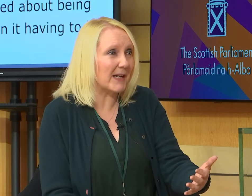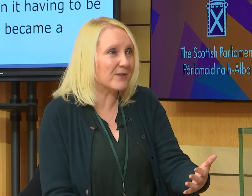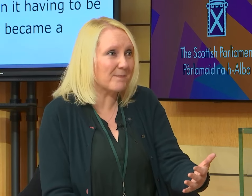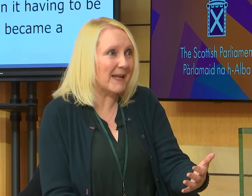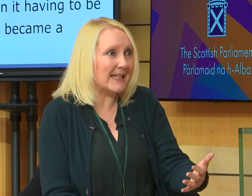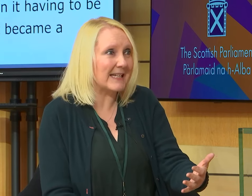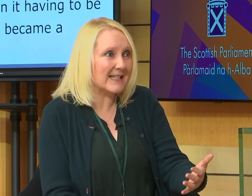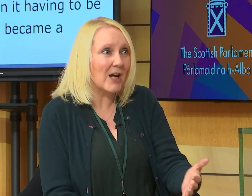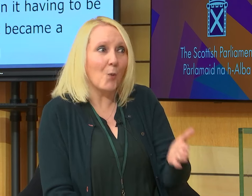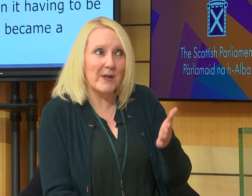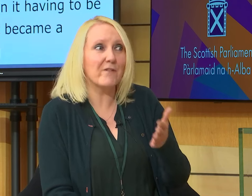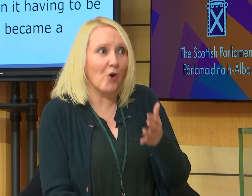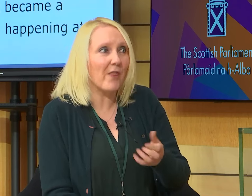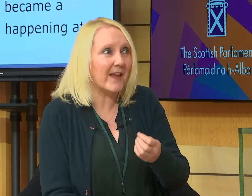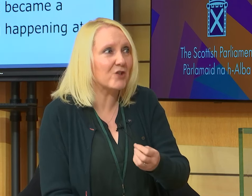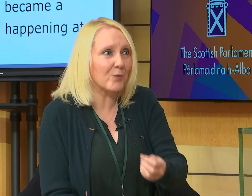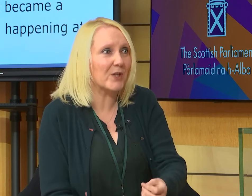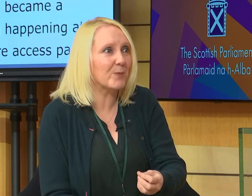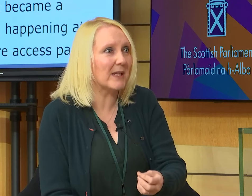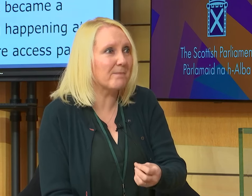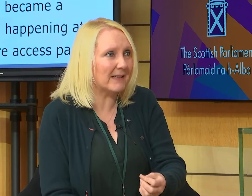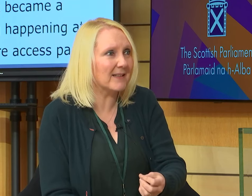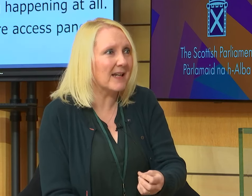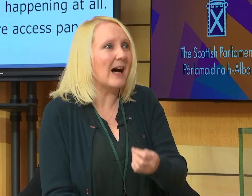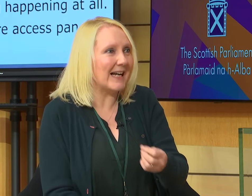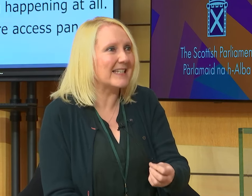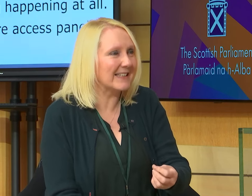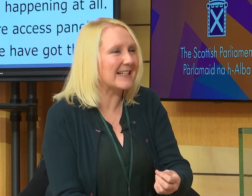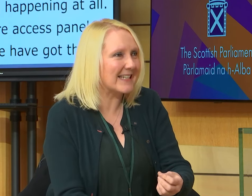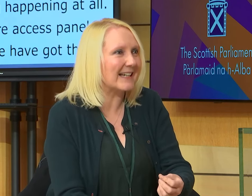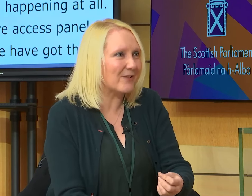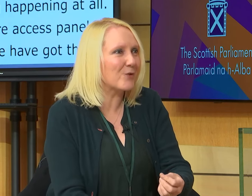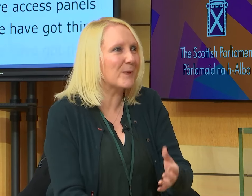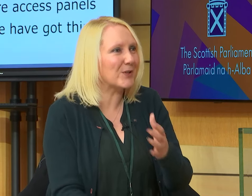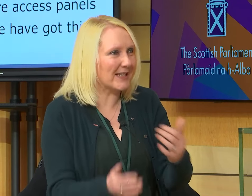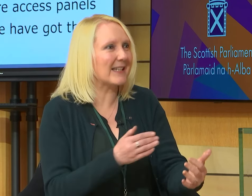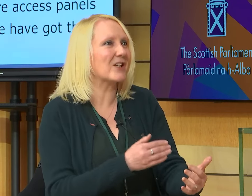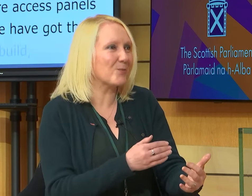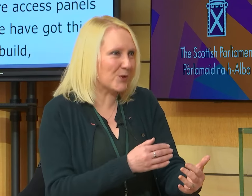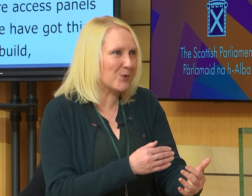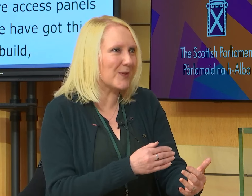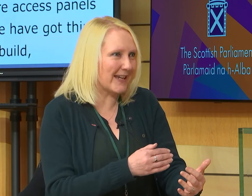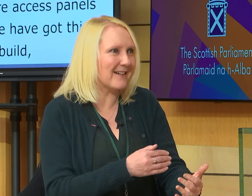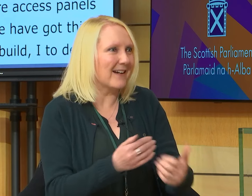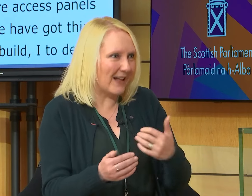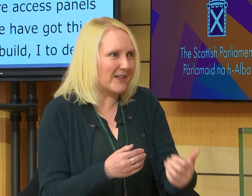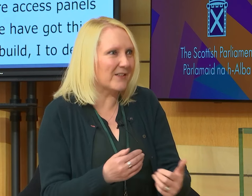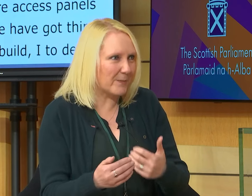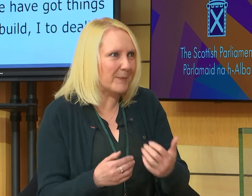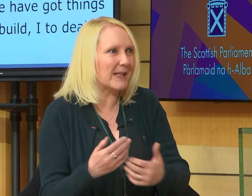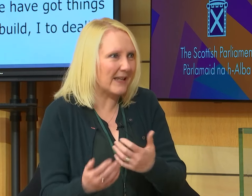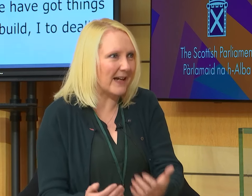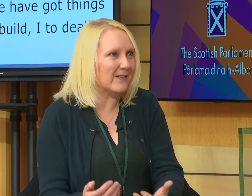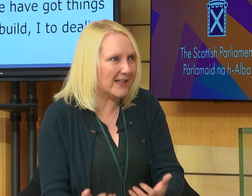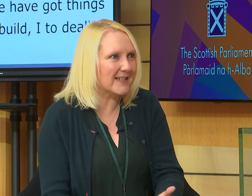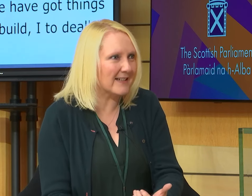access panels in many areas. We have got things on which we can build, ideally a CIL though, because of the connection with social care and the need for